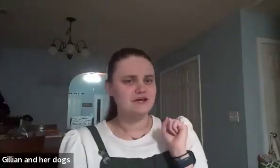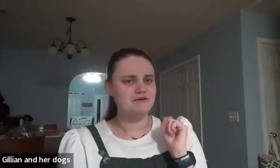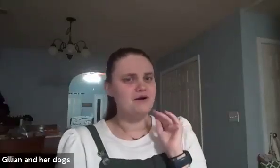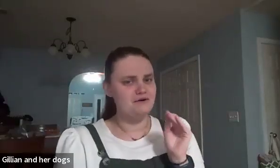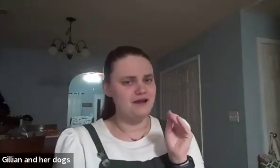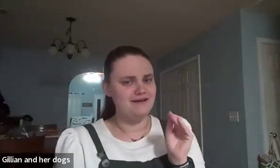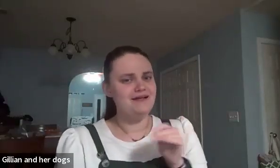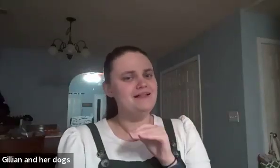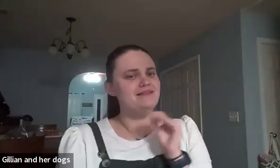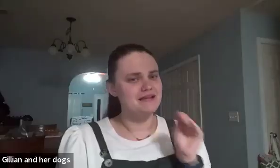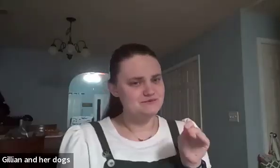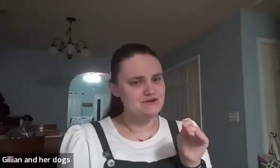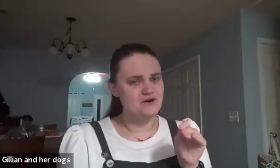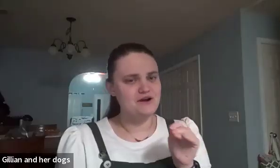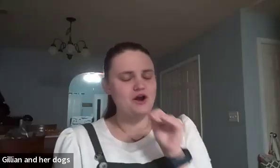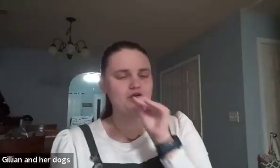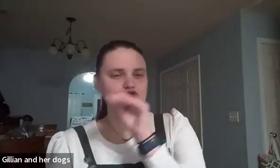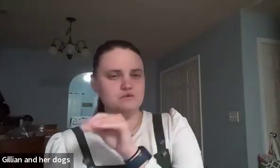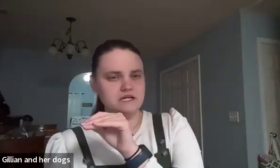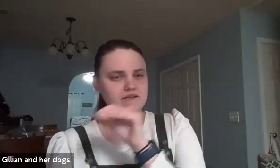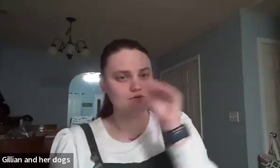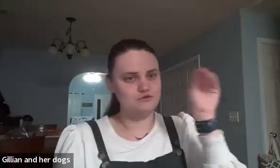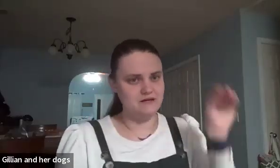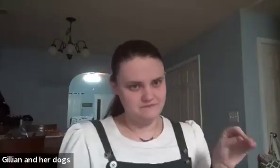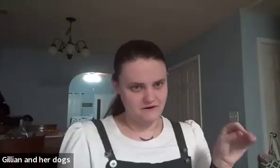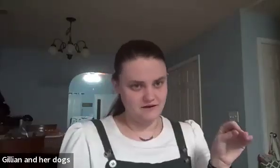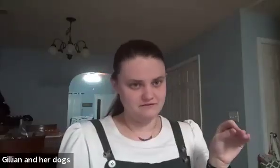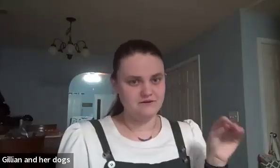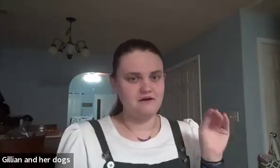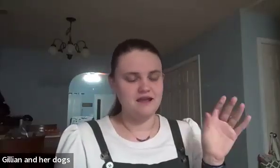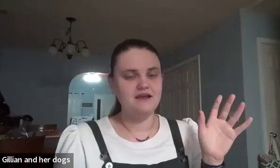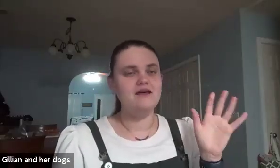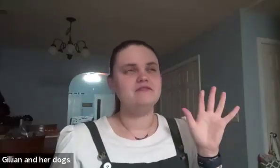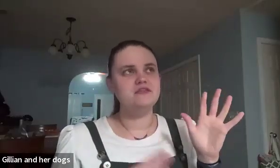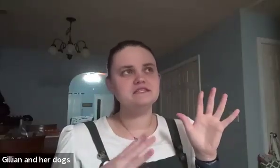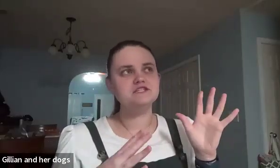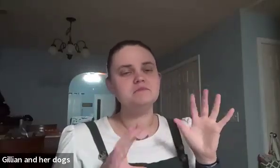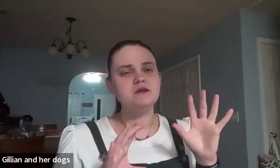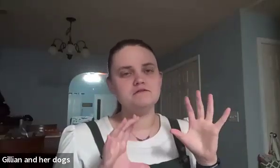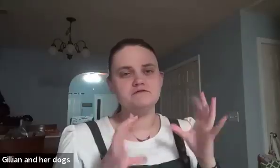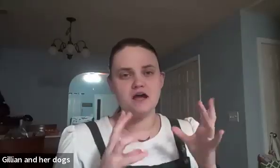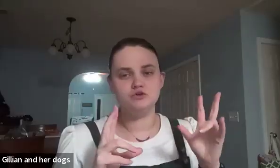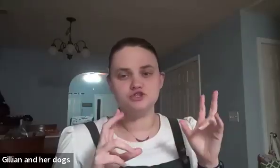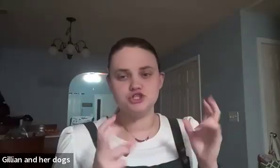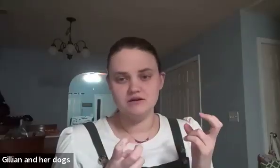So, okay, let's move on. Our 20 through 25. All right. This is going to be our final